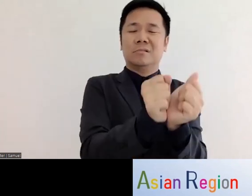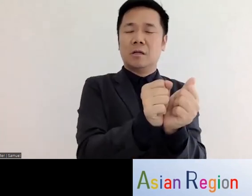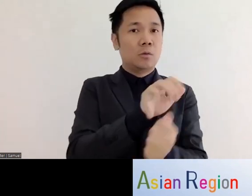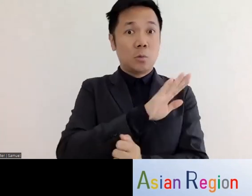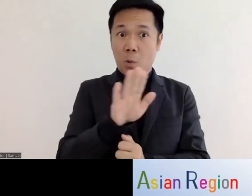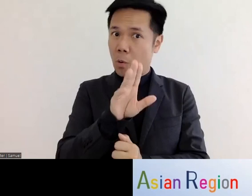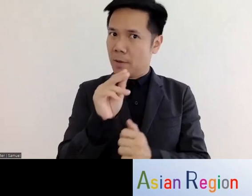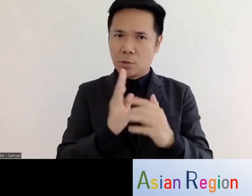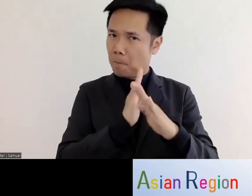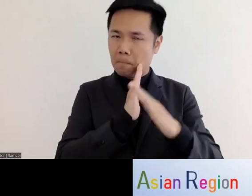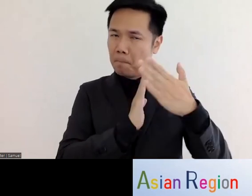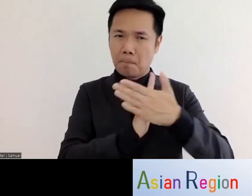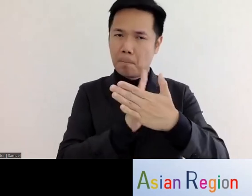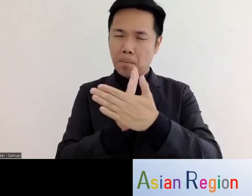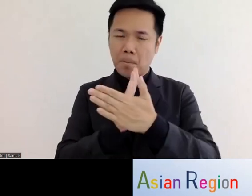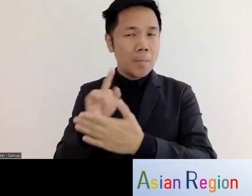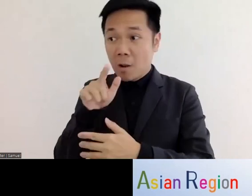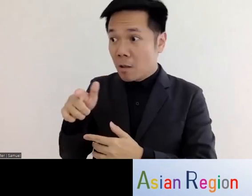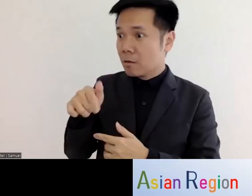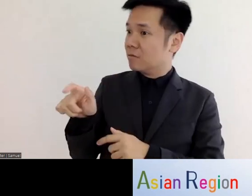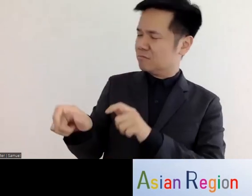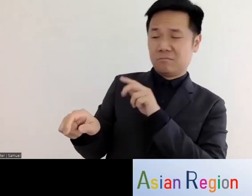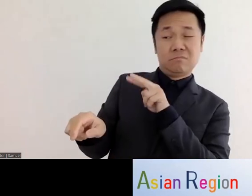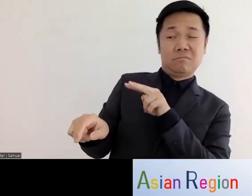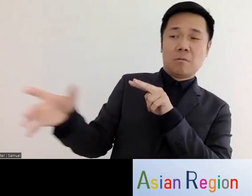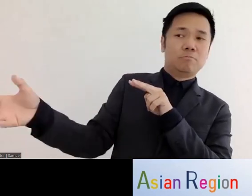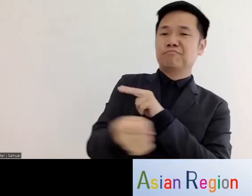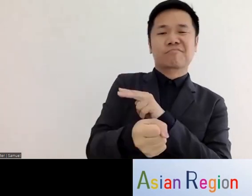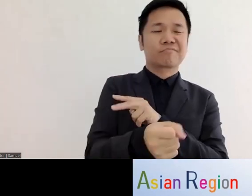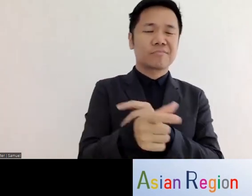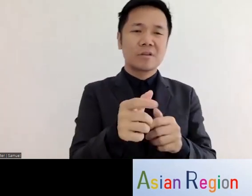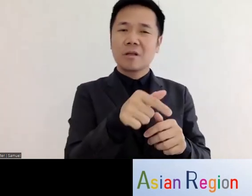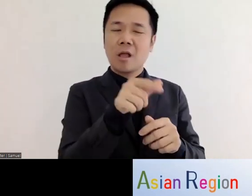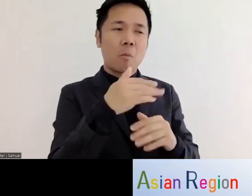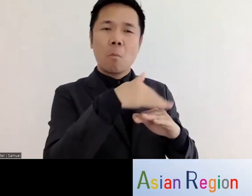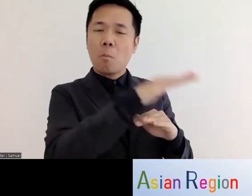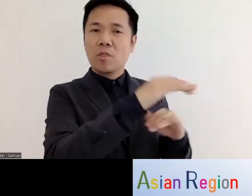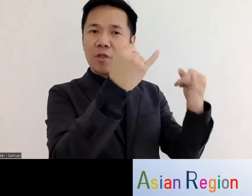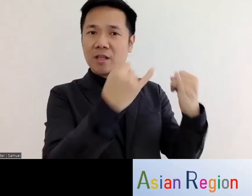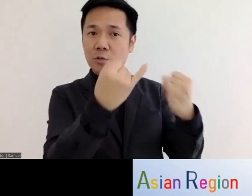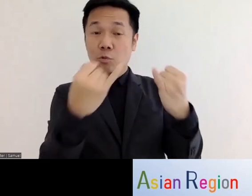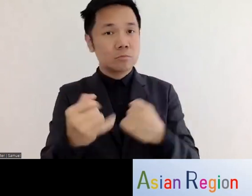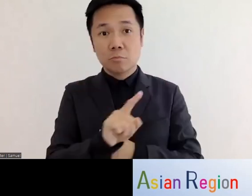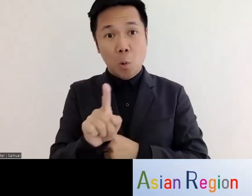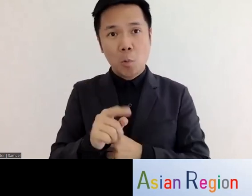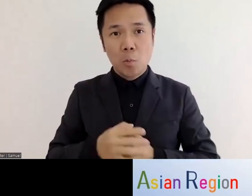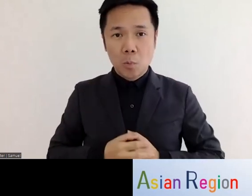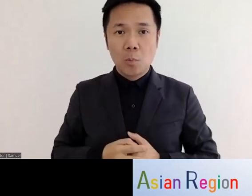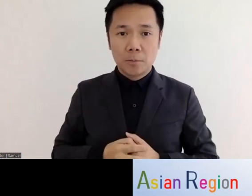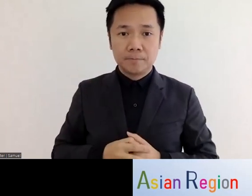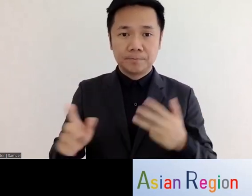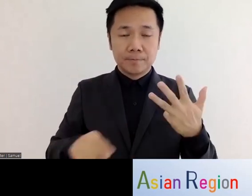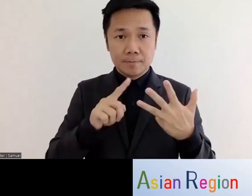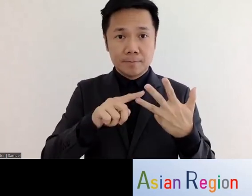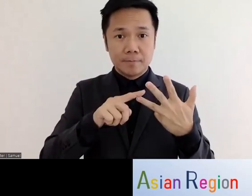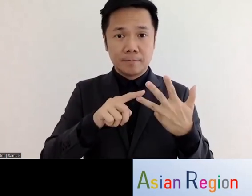care institution. In my case, for person with psychosocial disability, for specific program for both to prevent, such as